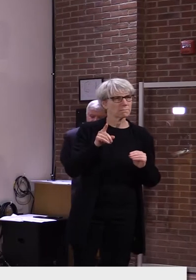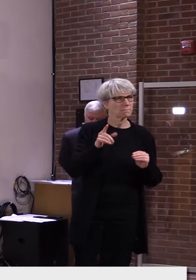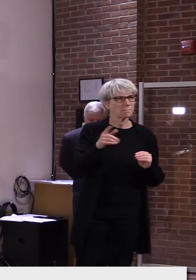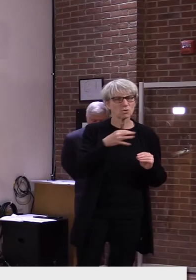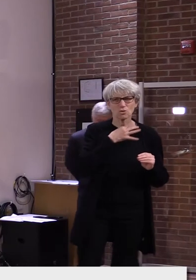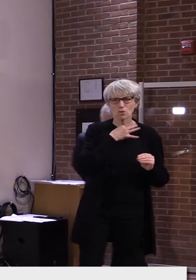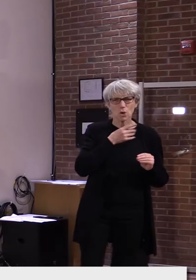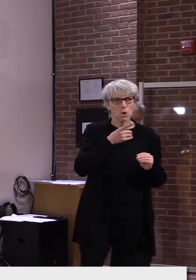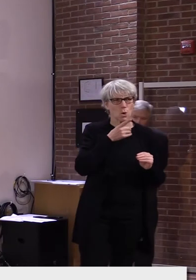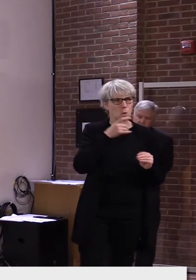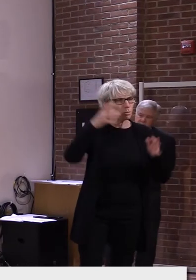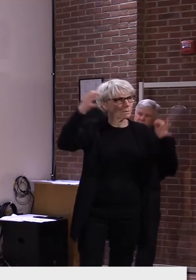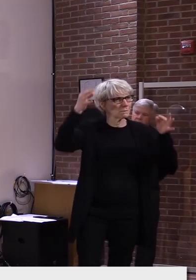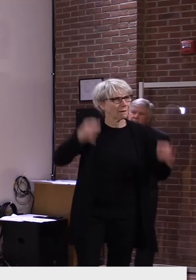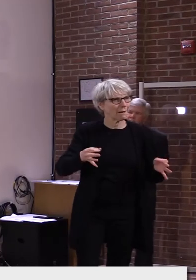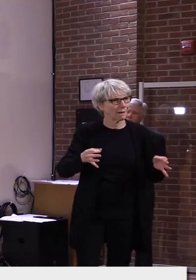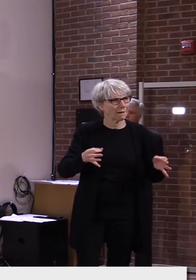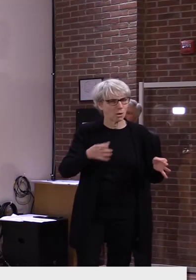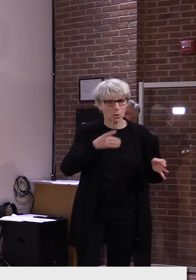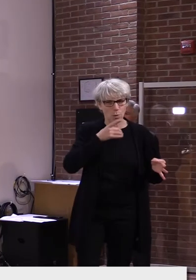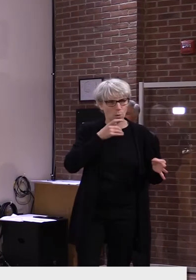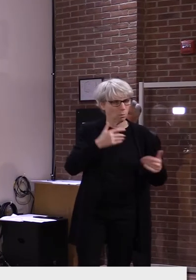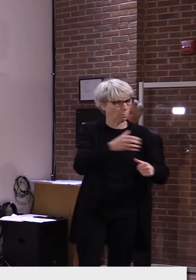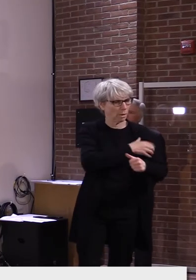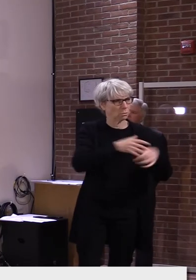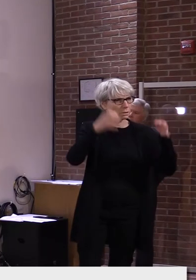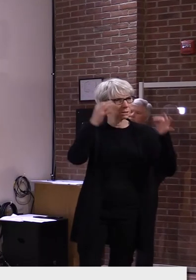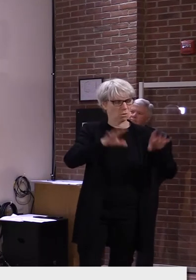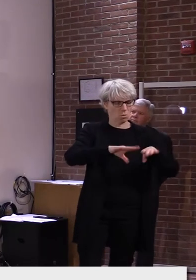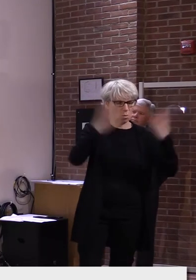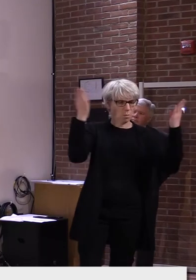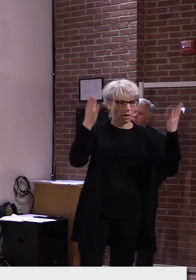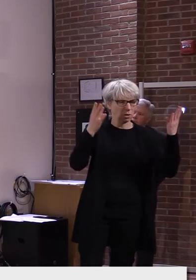that decision and what are they basing it on? I mean, the decision to open the border.